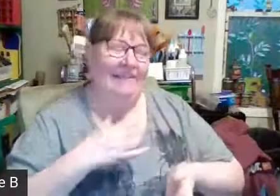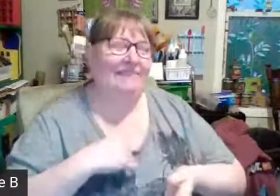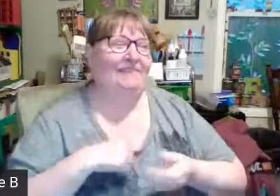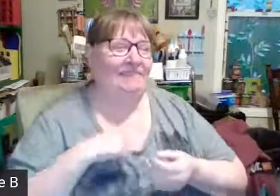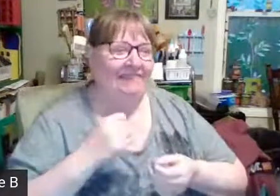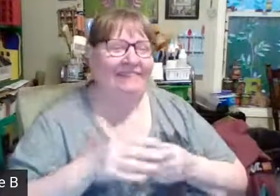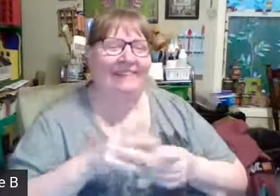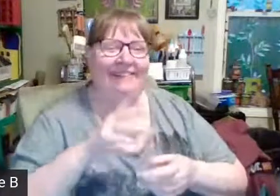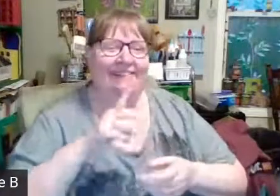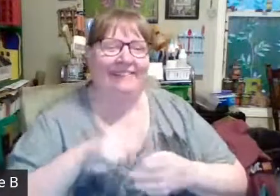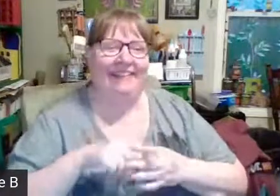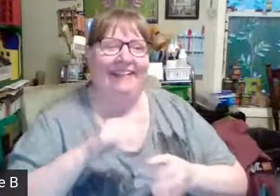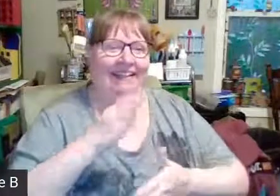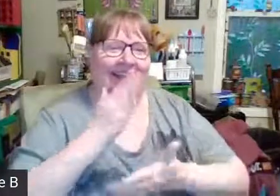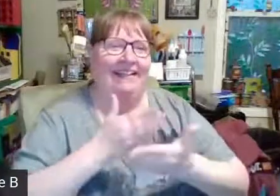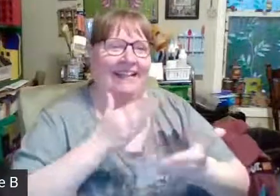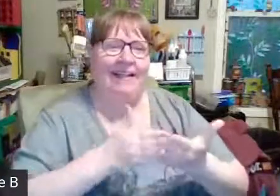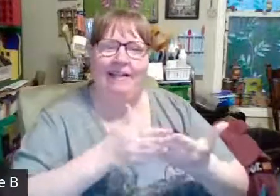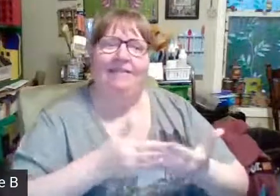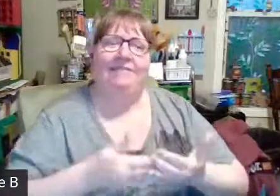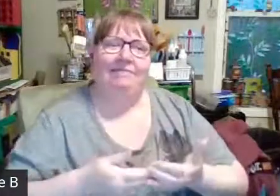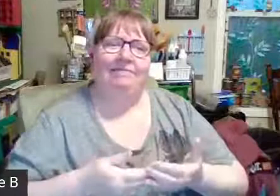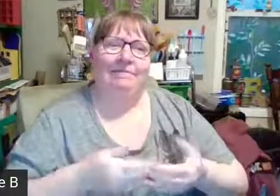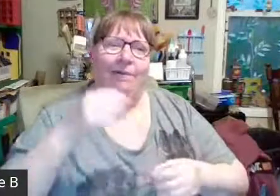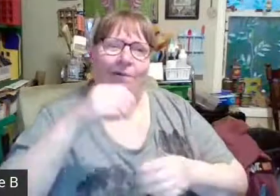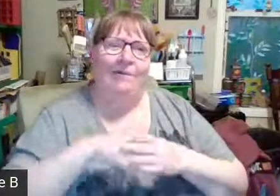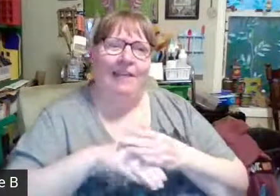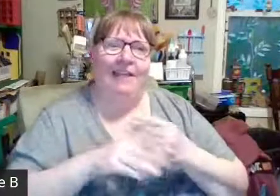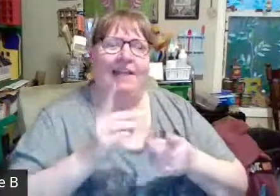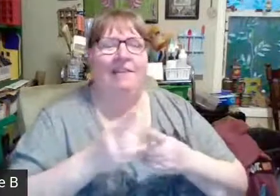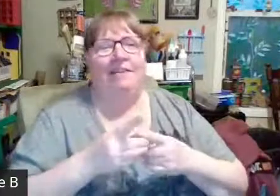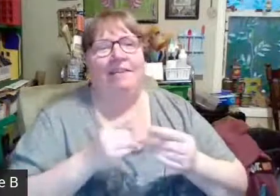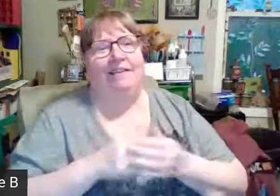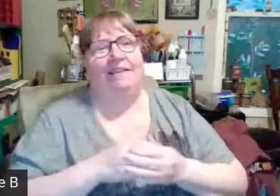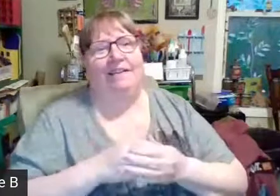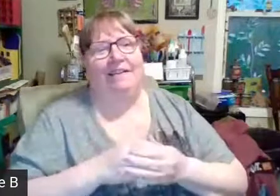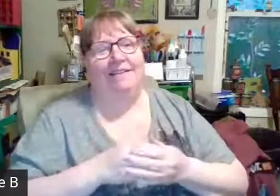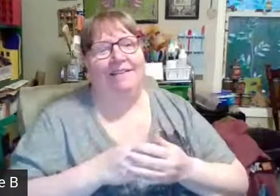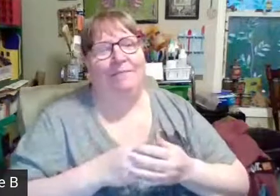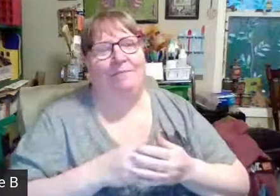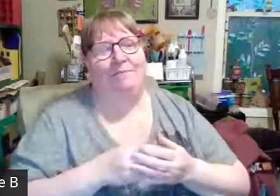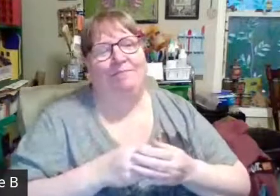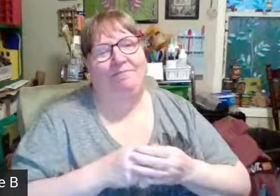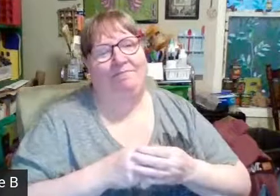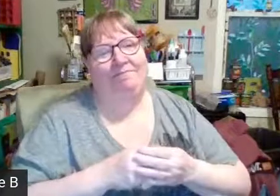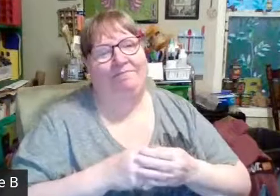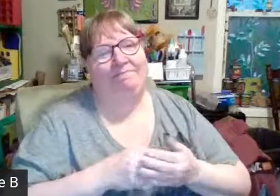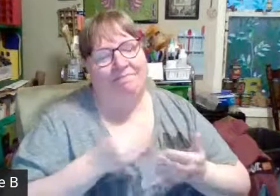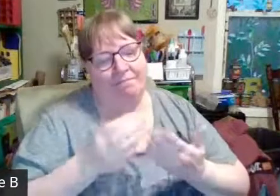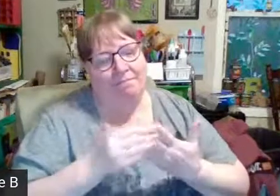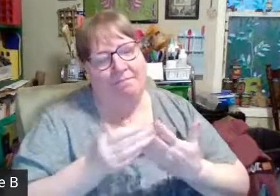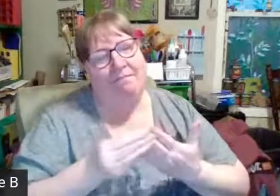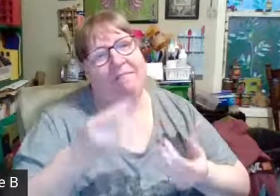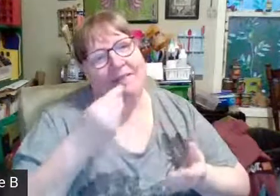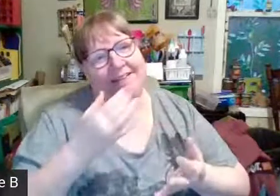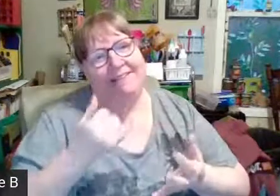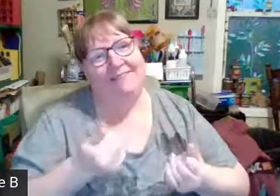you know what I mean, right? But we're getting close to the 5 o'clock and I'm getting hungry, so I get hangry pretty soon. I didn't even have